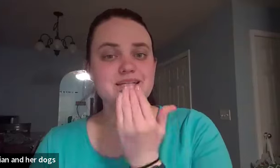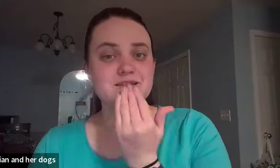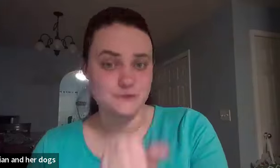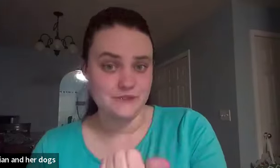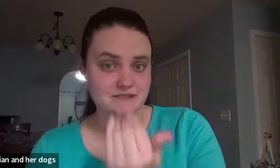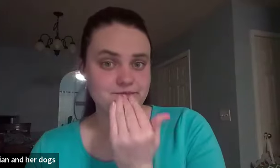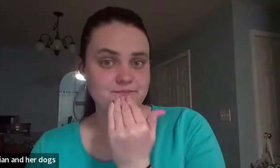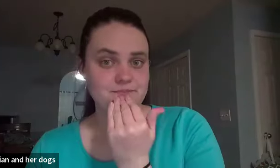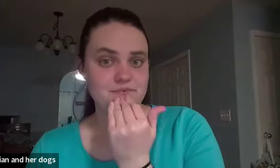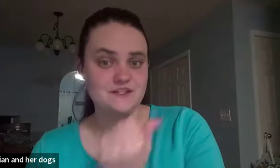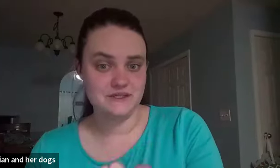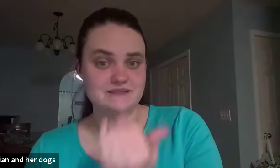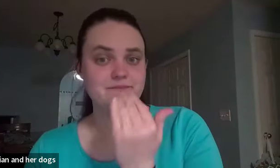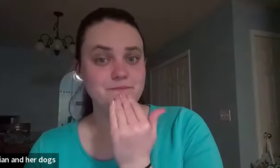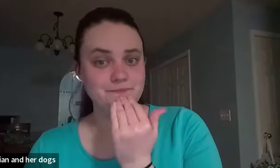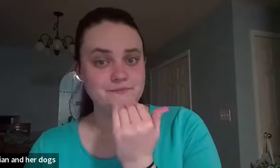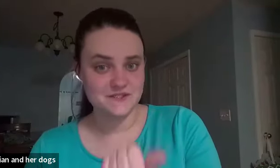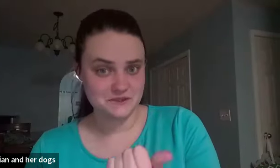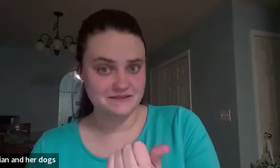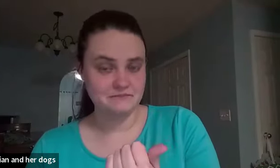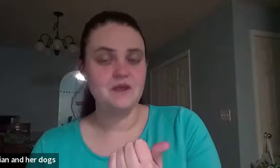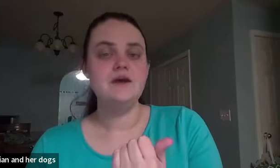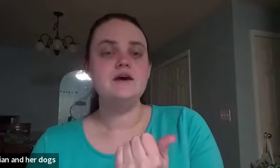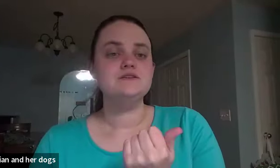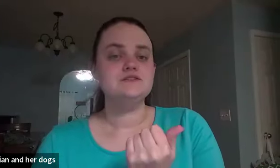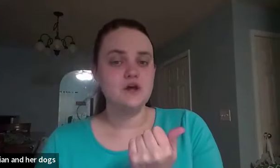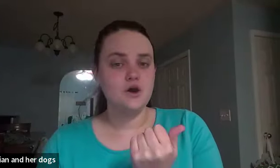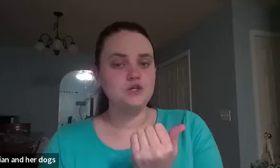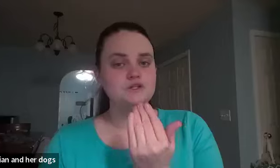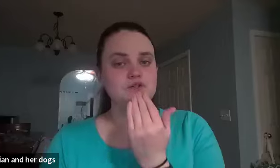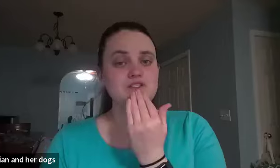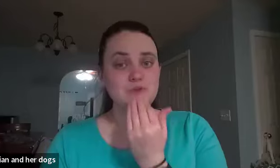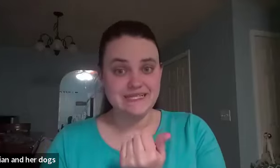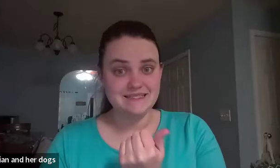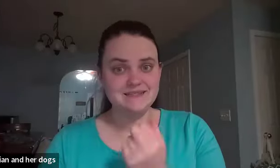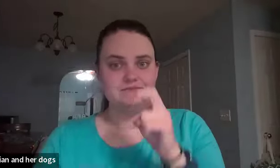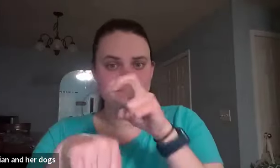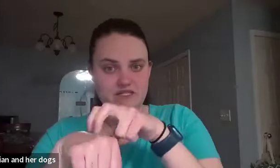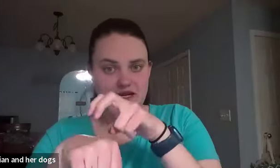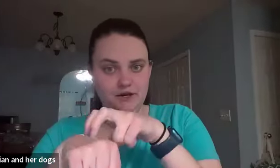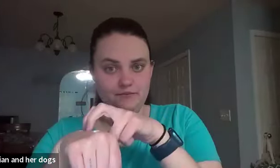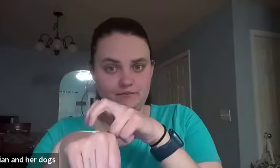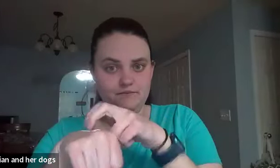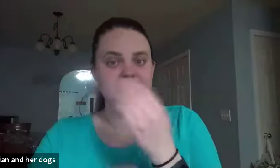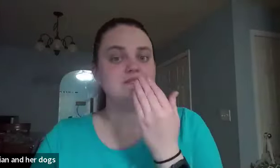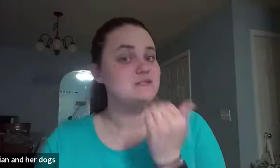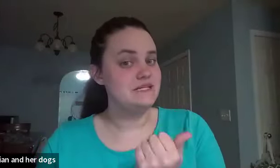is sweet, sweet, sweet. So you would do sweet potato,